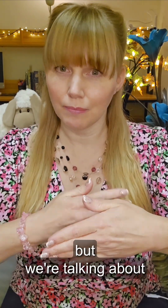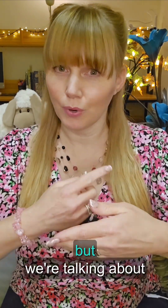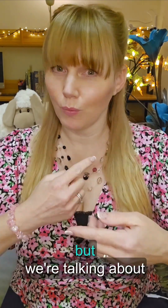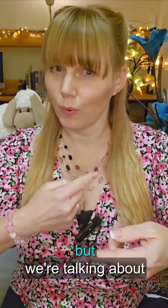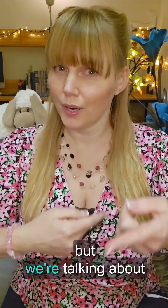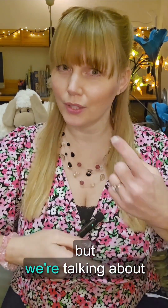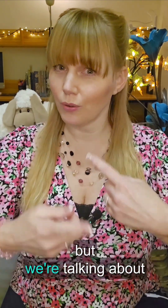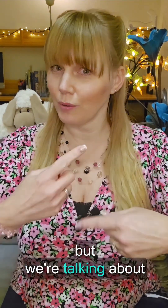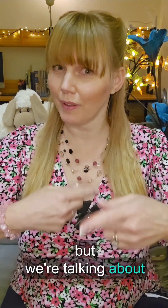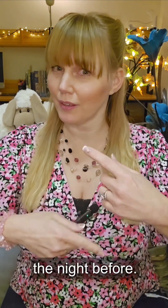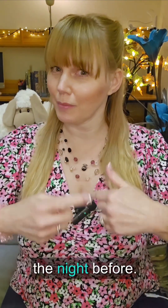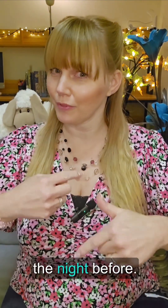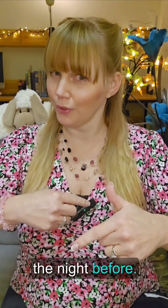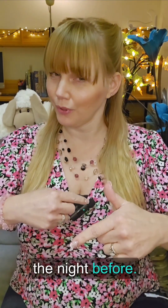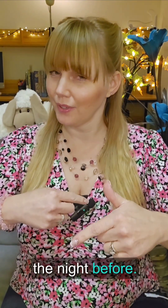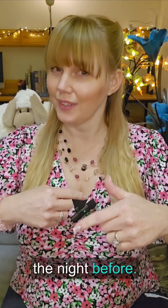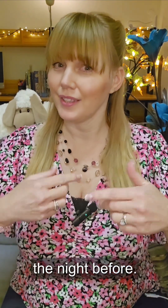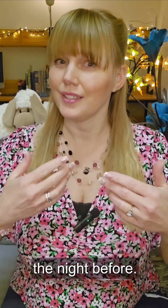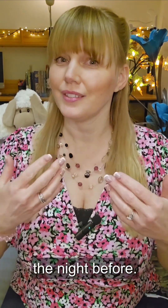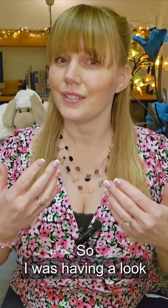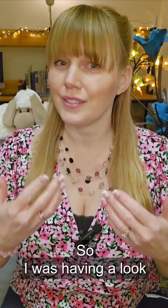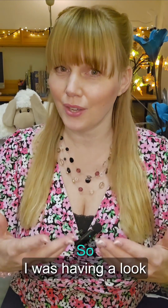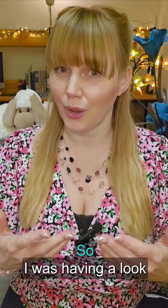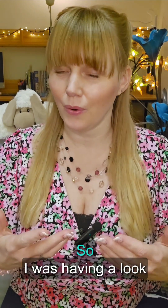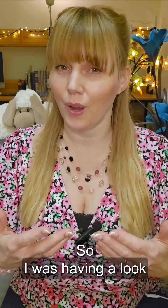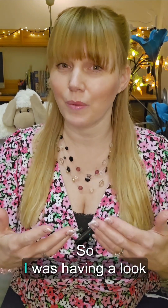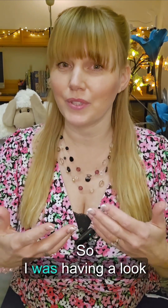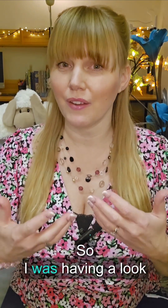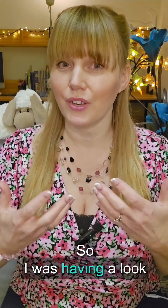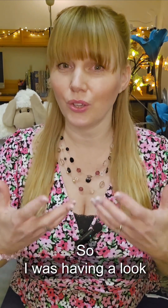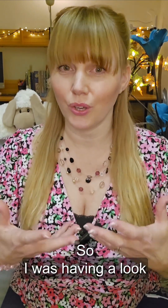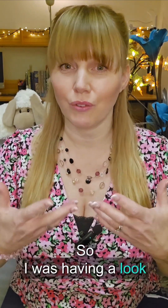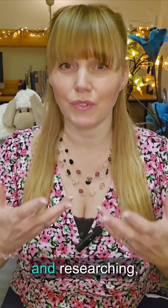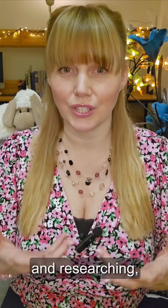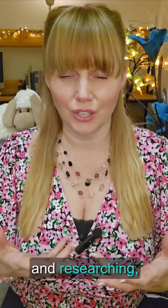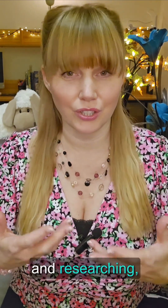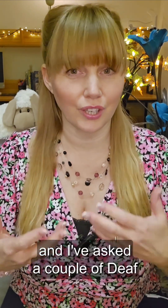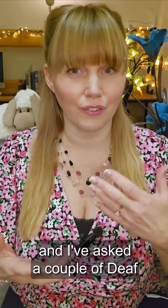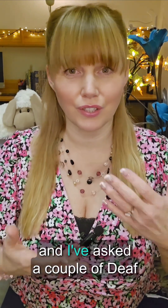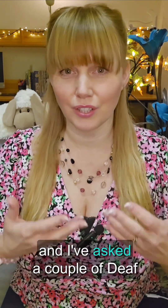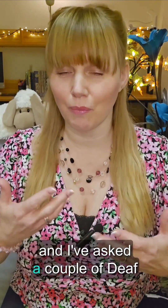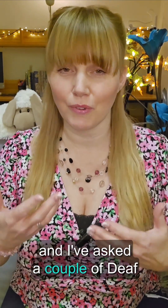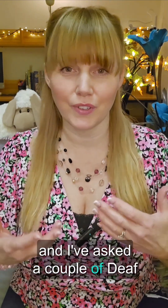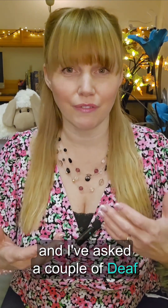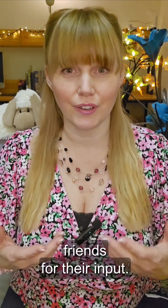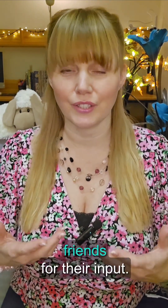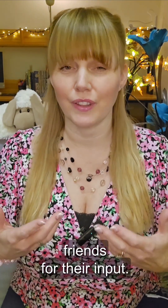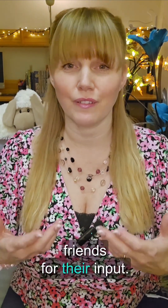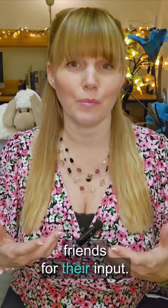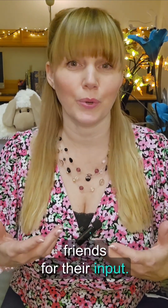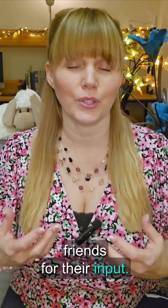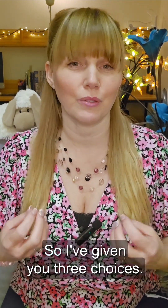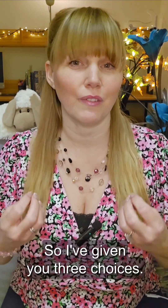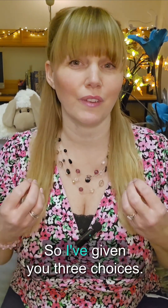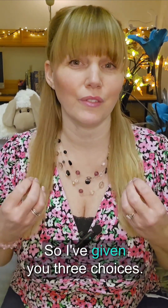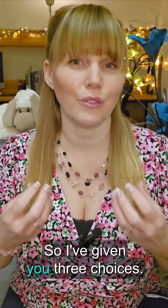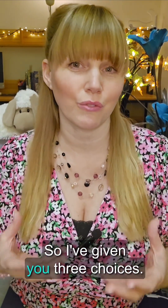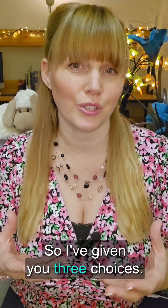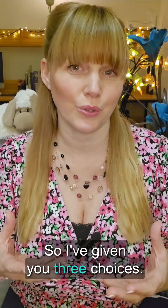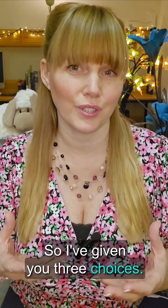but we're talking about the night before. So I was having a look and researching, and I've asked a couple of deaf friends for their input, so I've given you 3